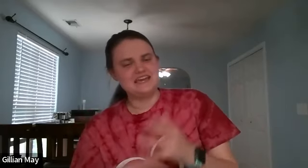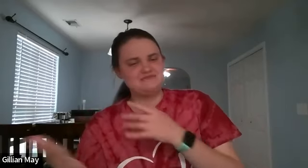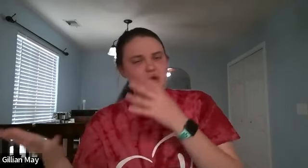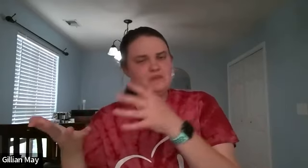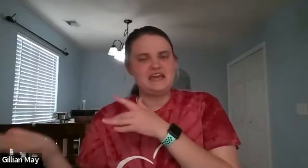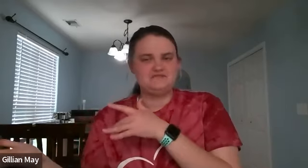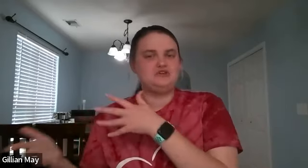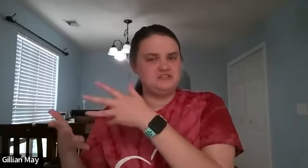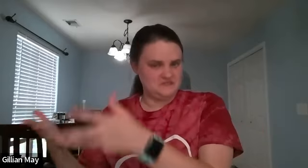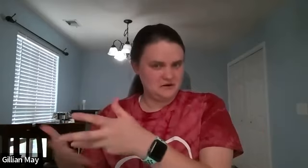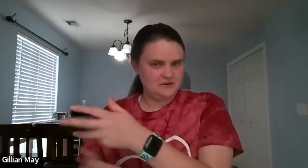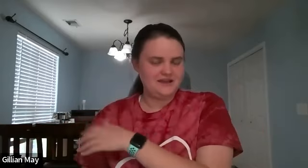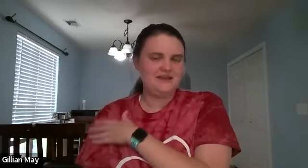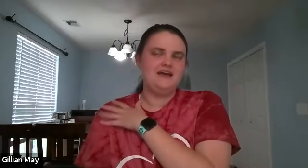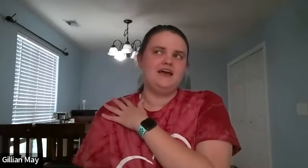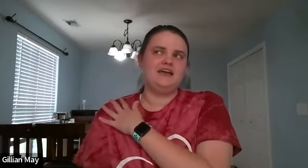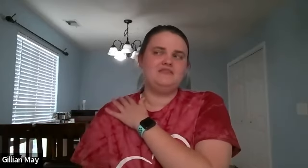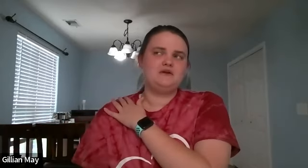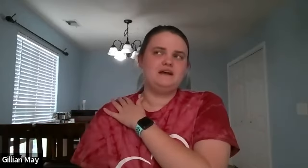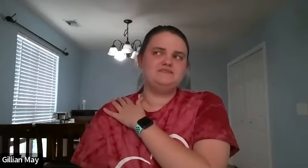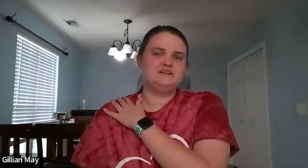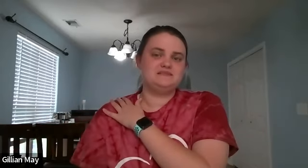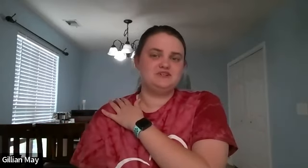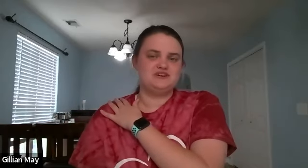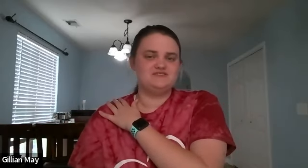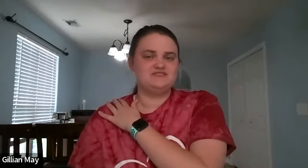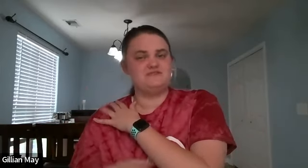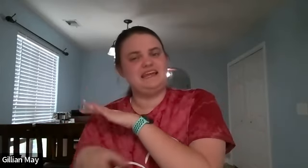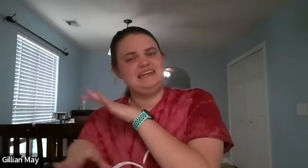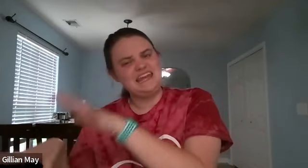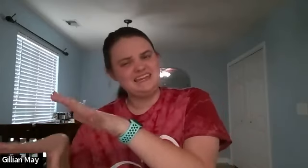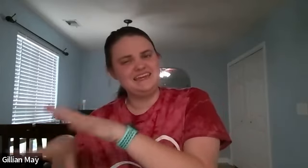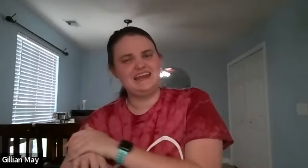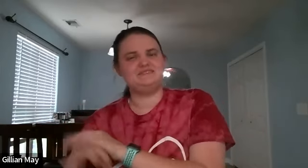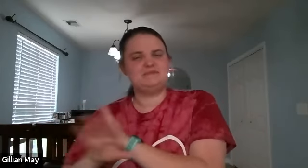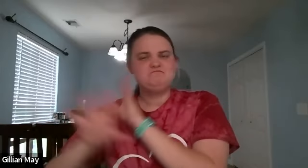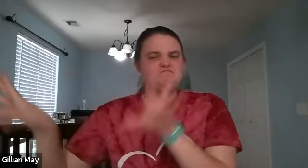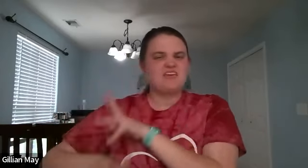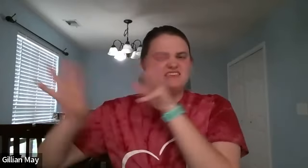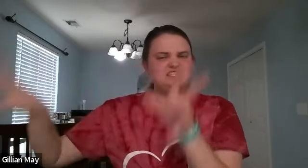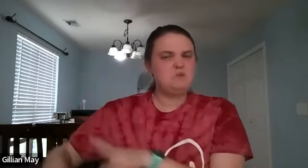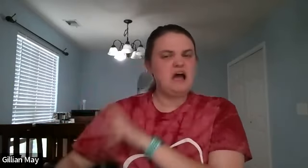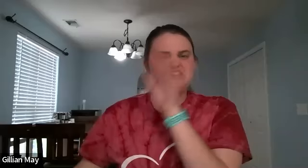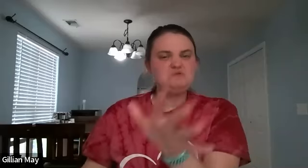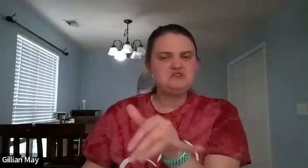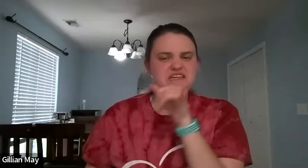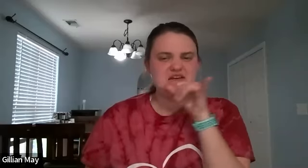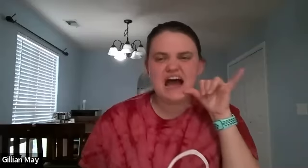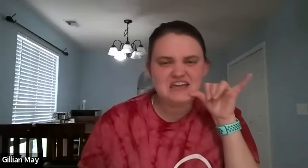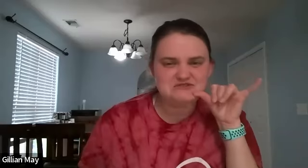they only had ever learned it their way. And their way is very similar to also the sign for like naked. And I was like, this is why I don't use it.